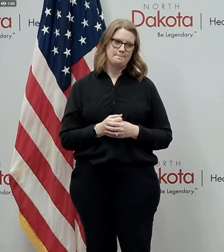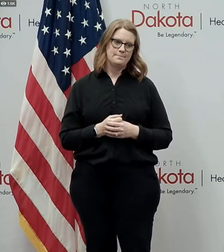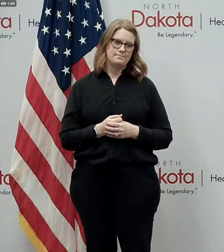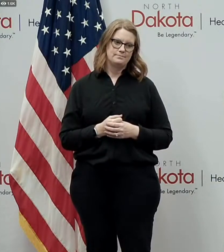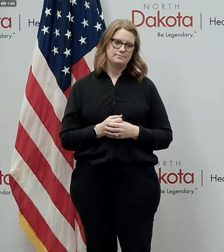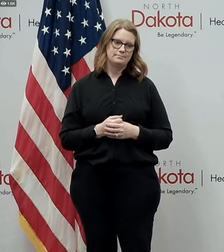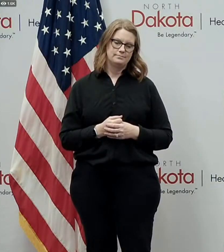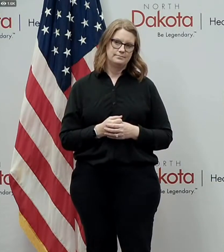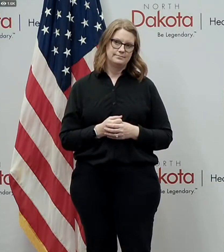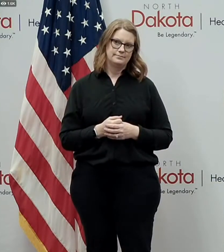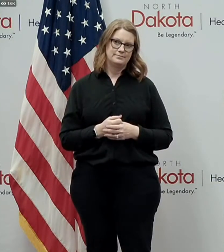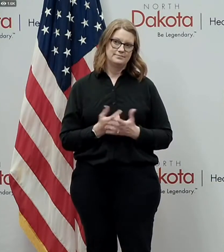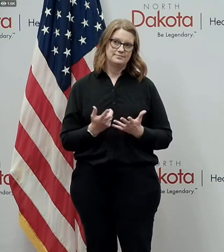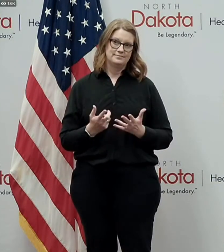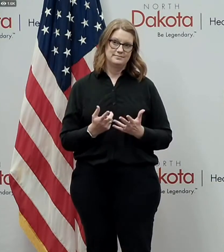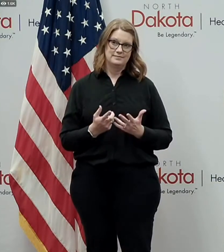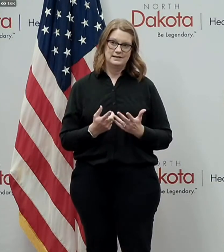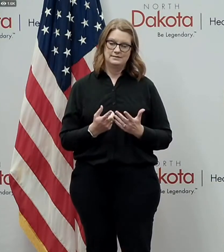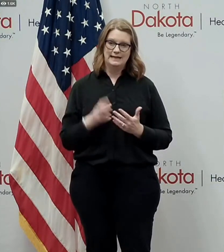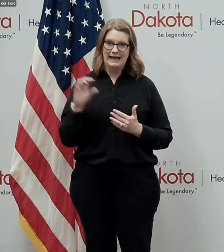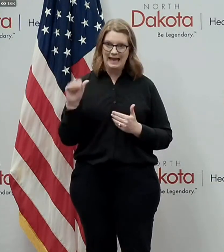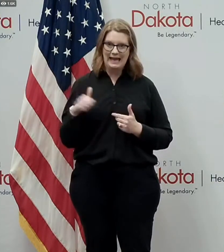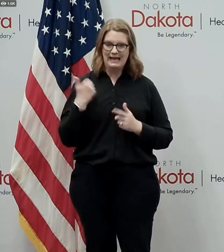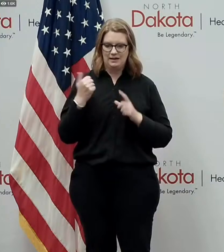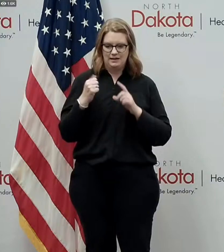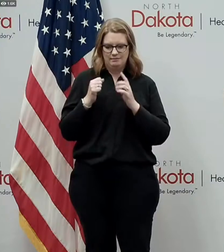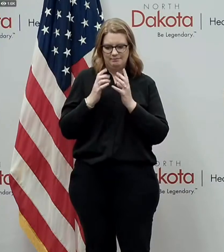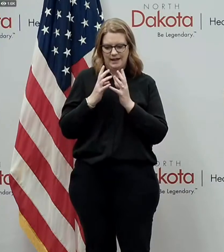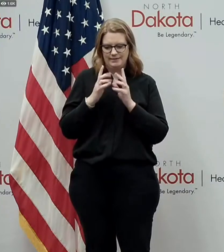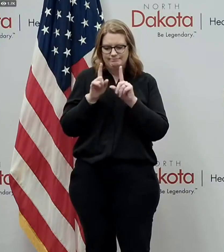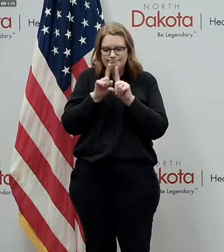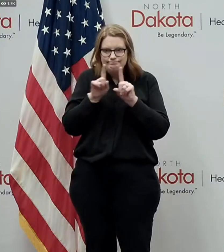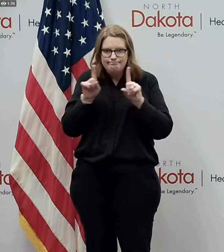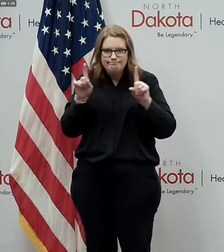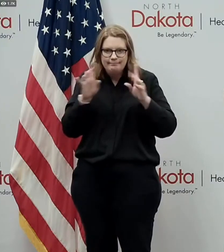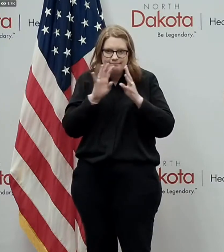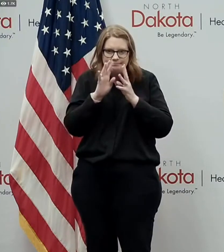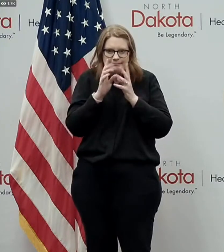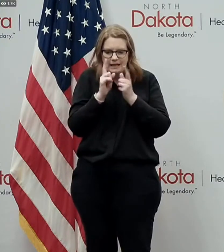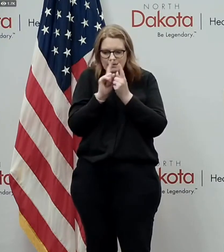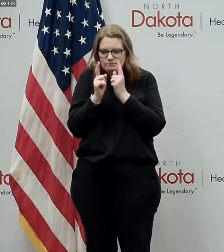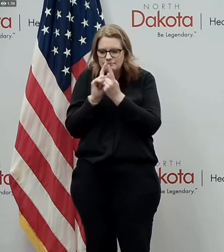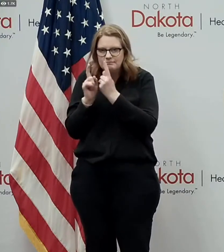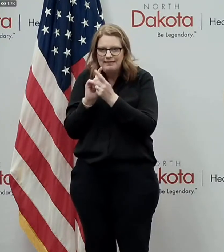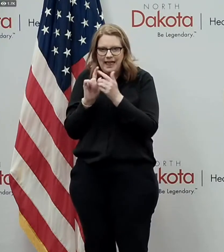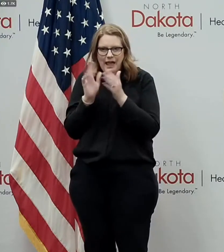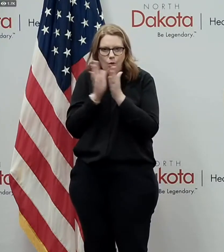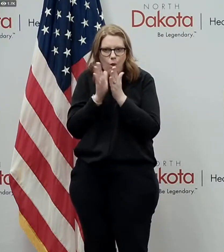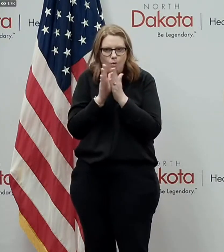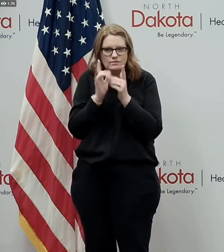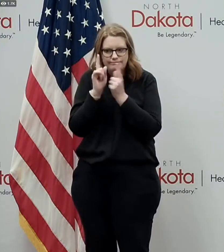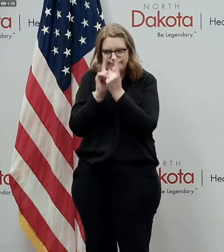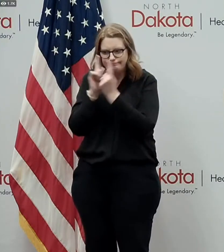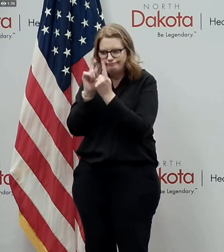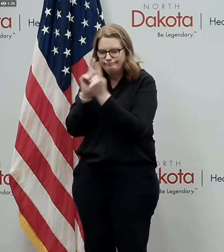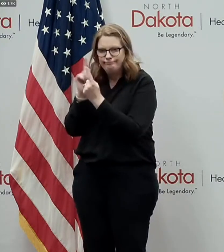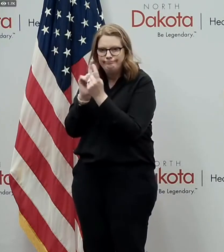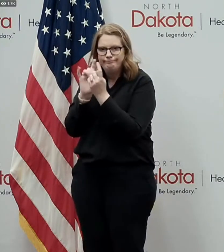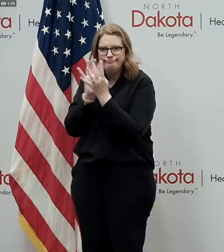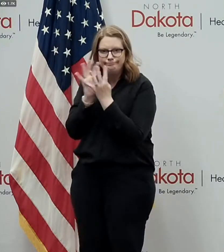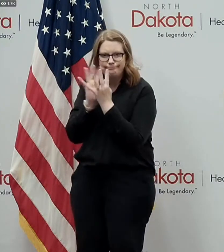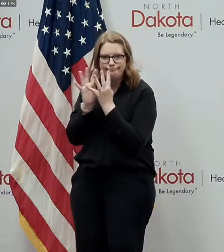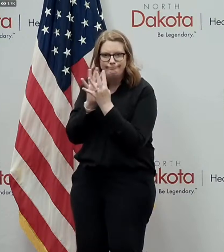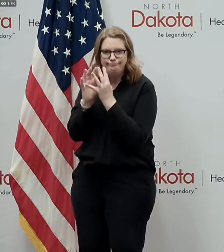understand that close communal activities and living are still a risk.